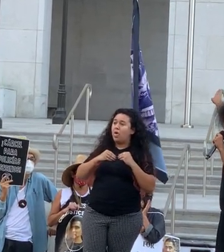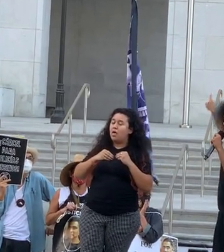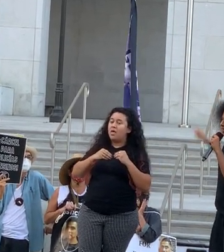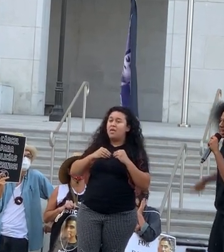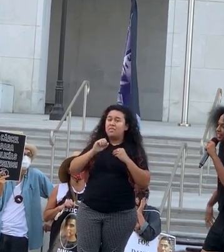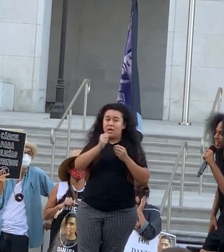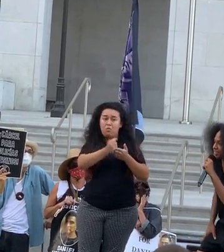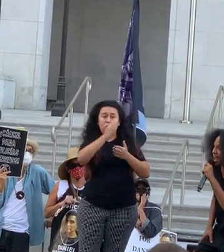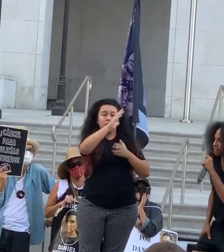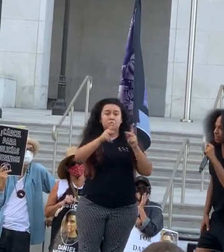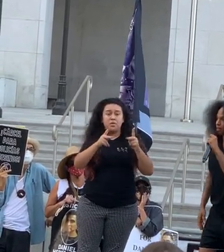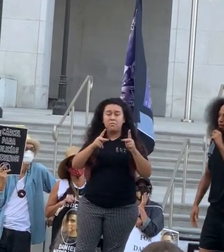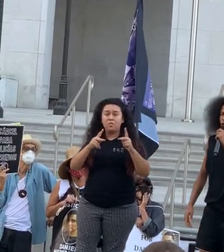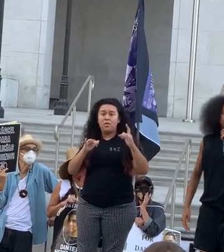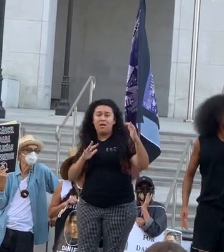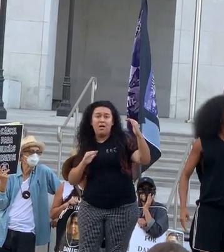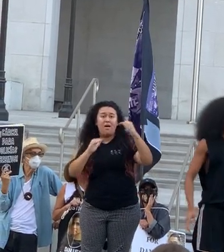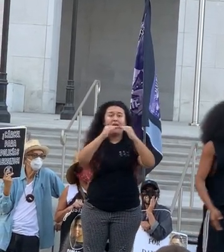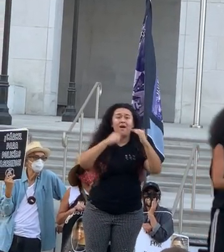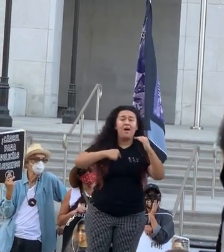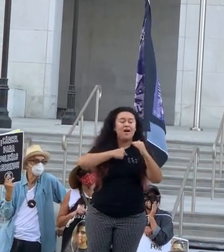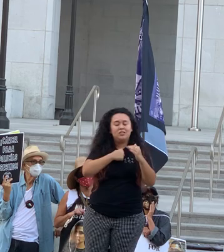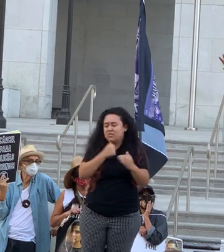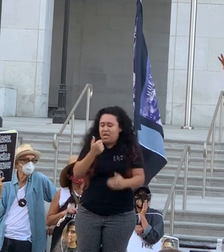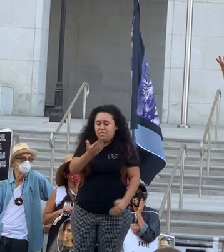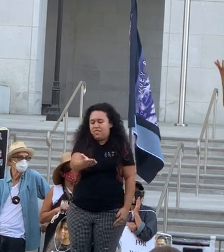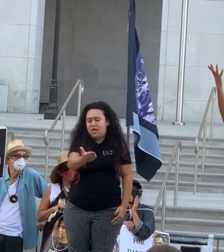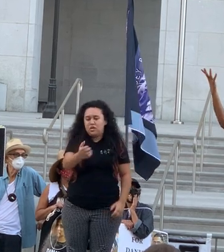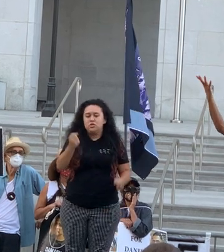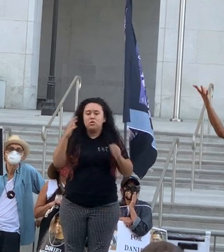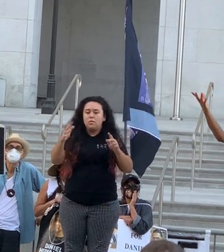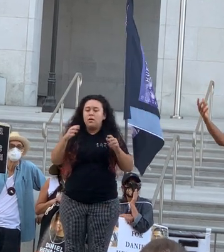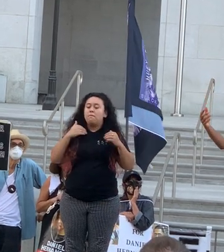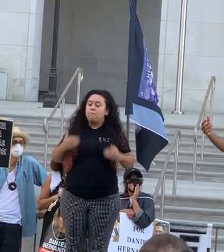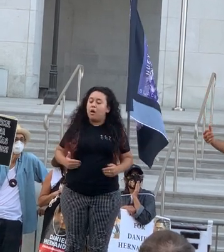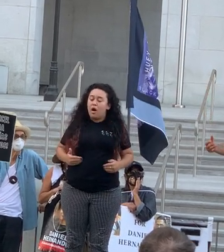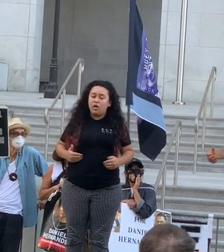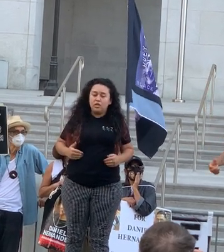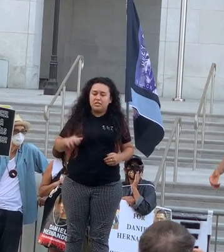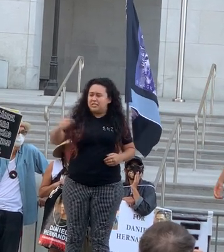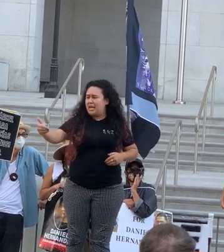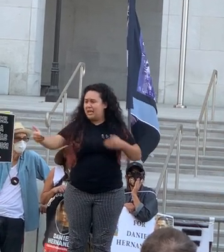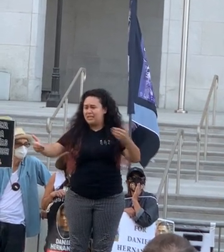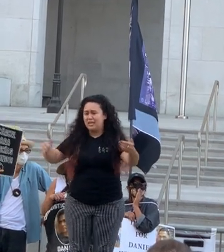billionaires. It doesn't exist. There are too many bodies piled in between.